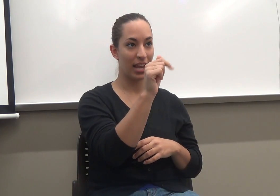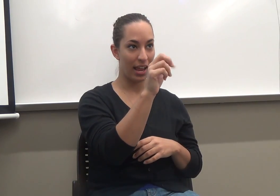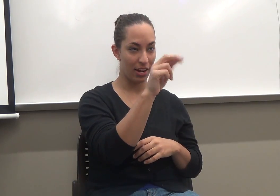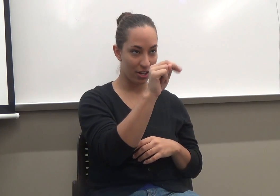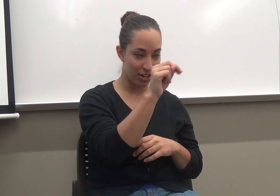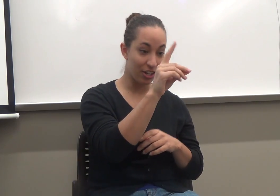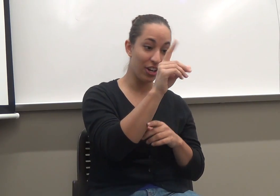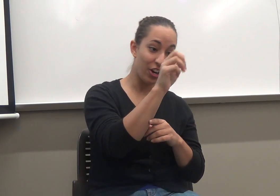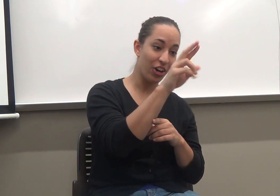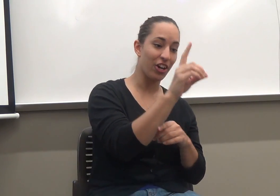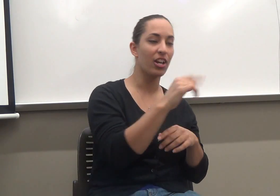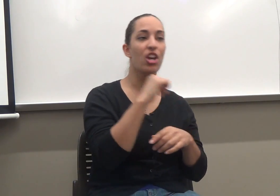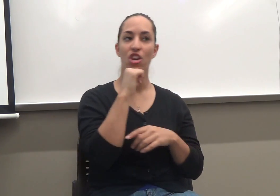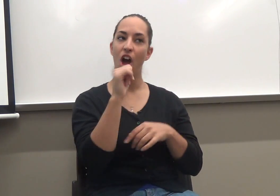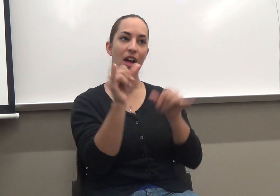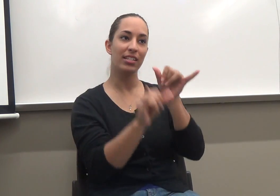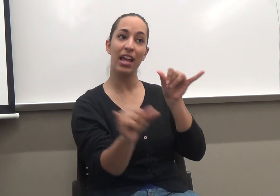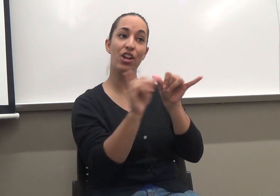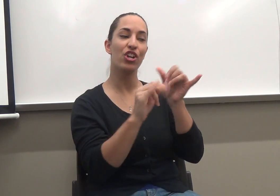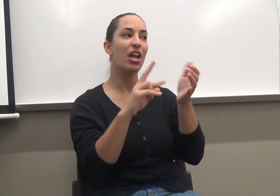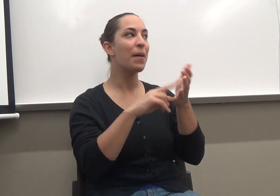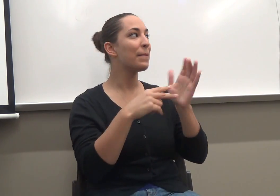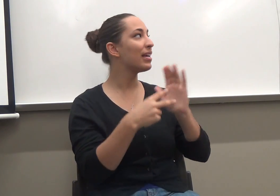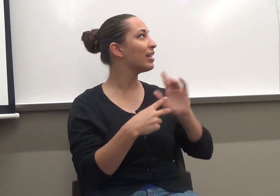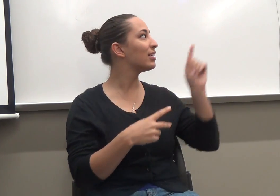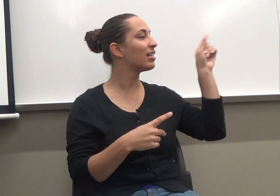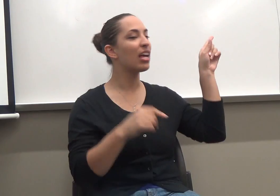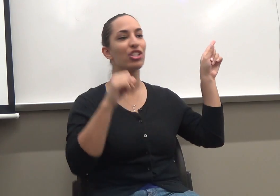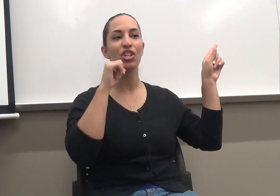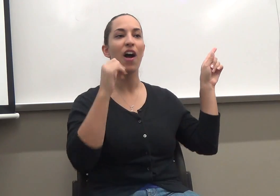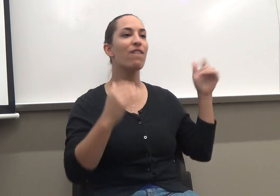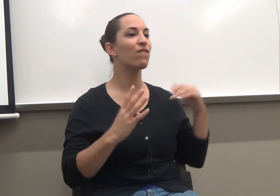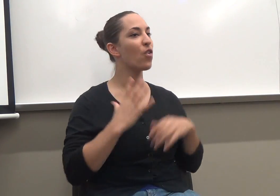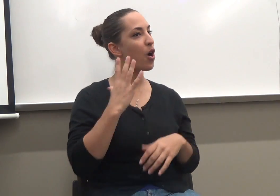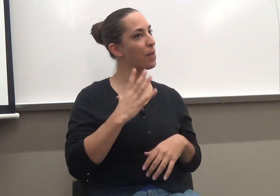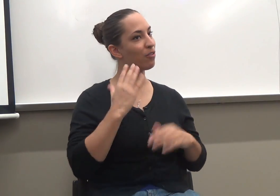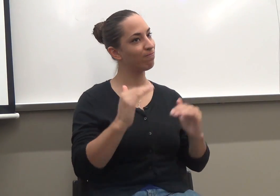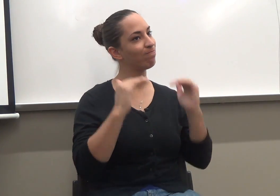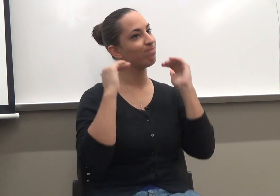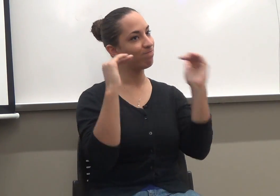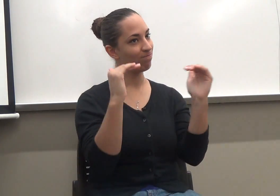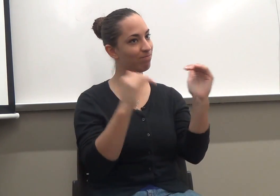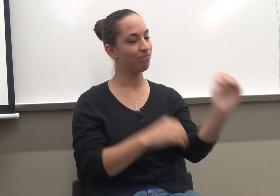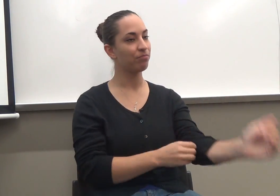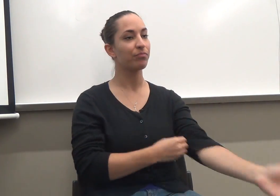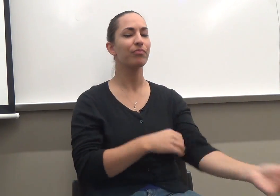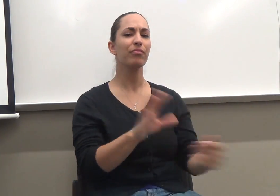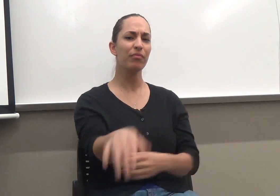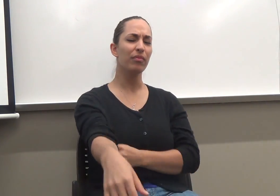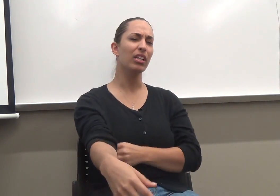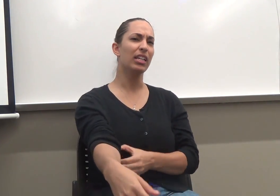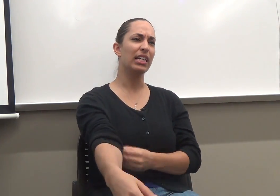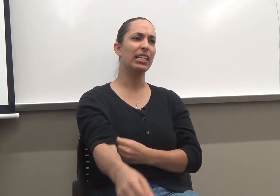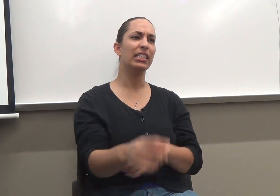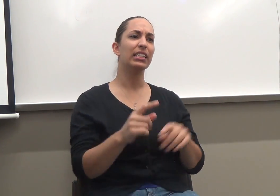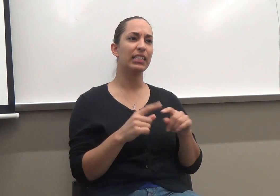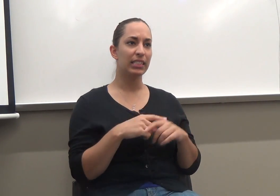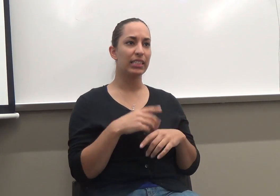okay? So and it's interesting, different dictionaries have different levels of this. That's